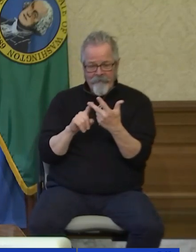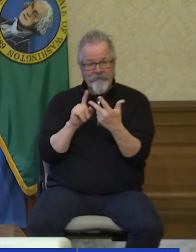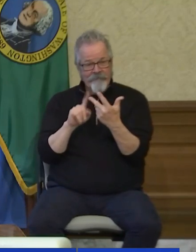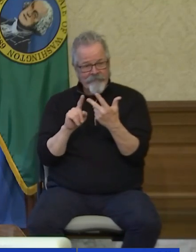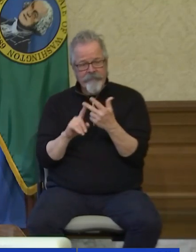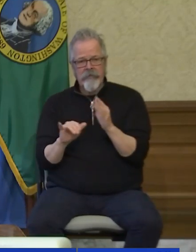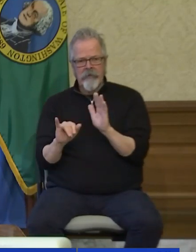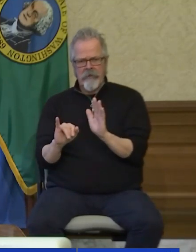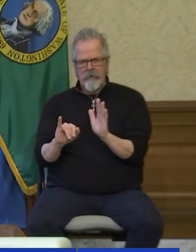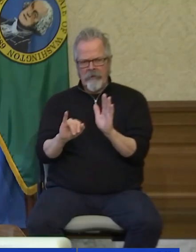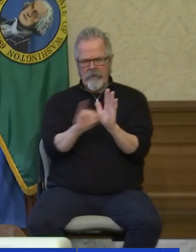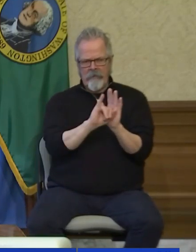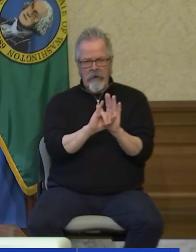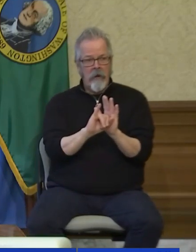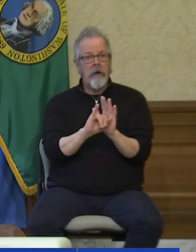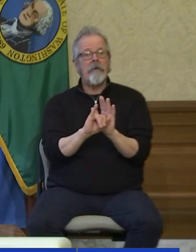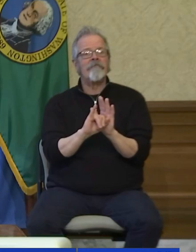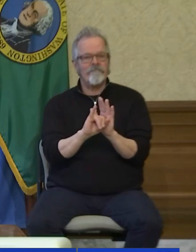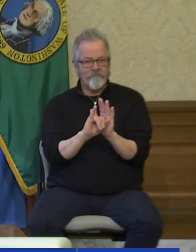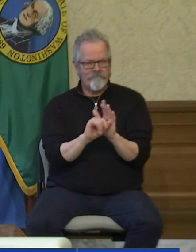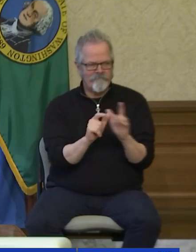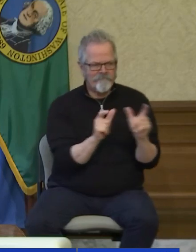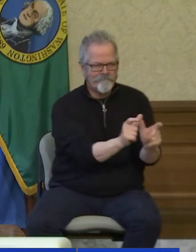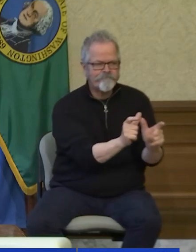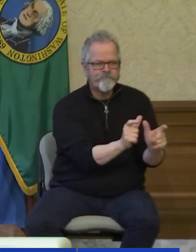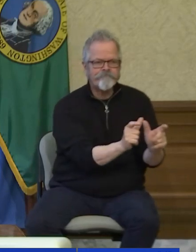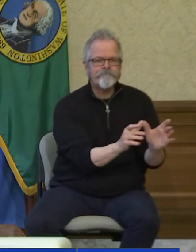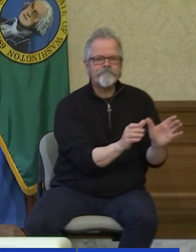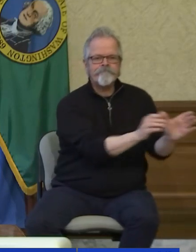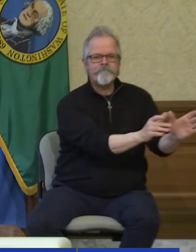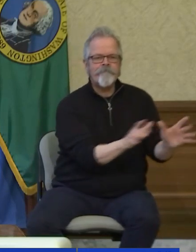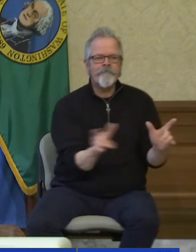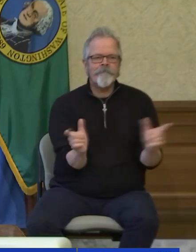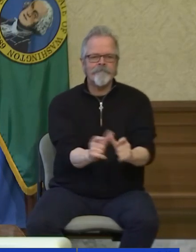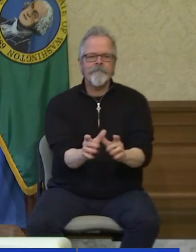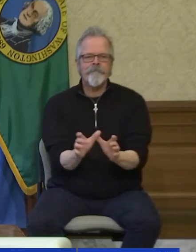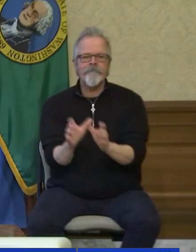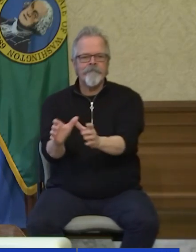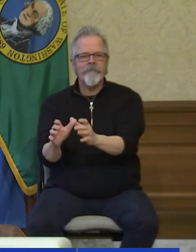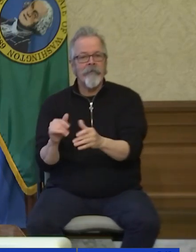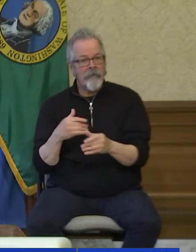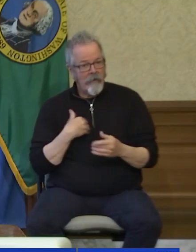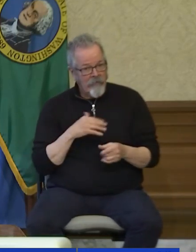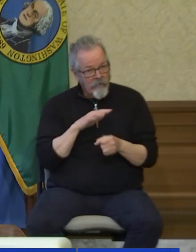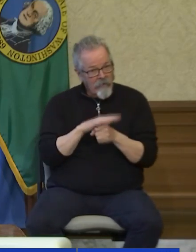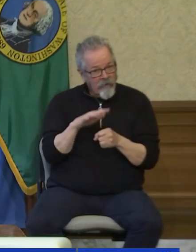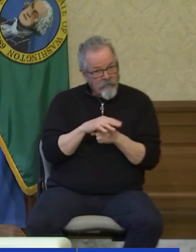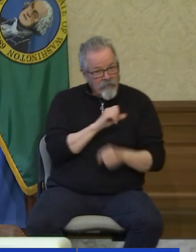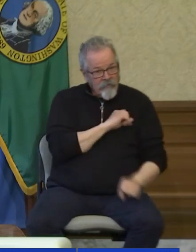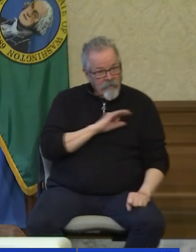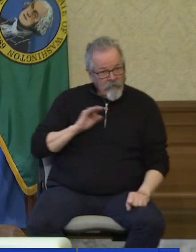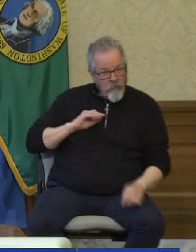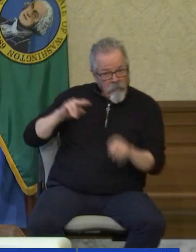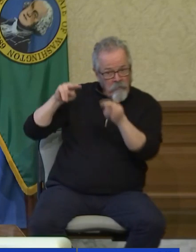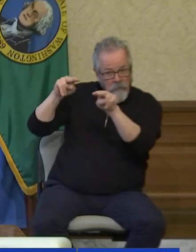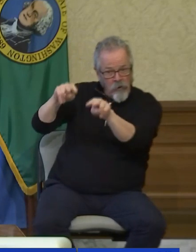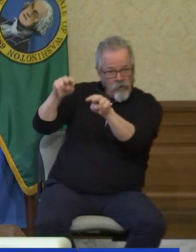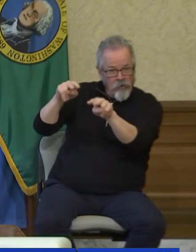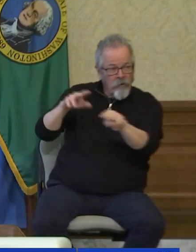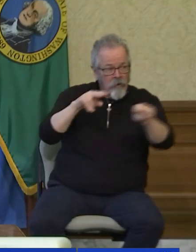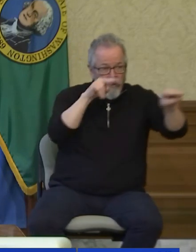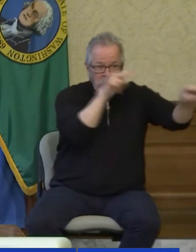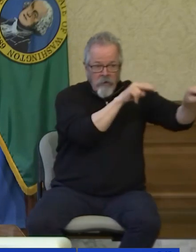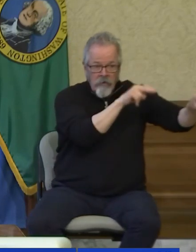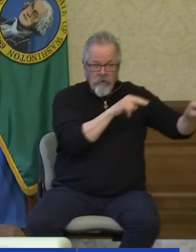at the availability of isolation and quarantine units in case somebody needs to be isolated. What are the numbers? We look at the percent of cases